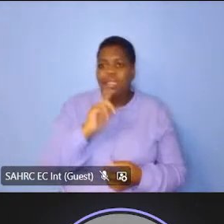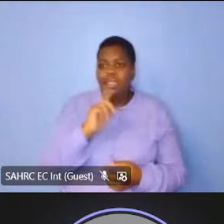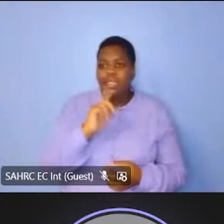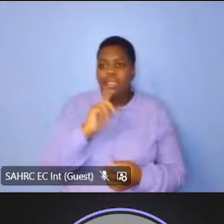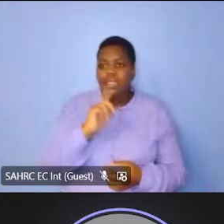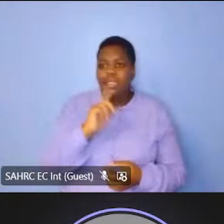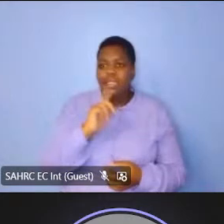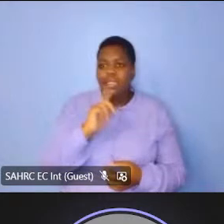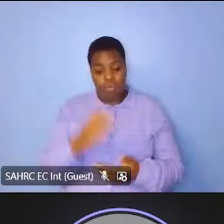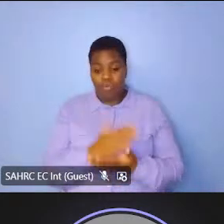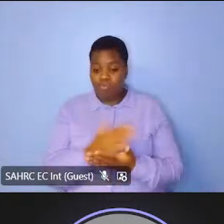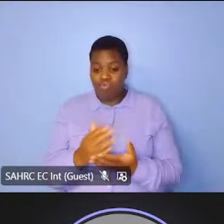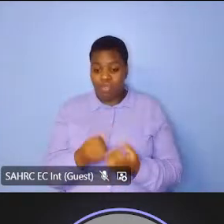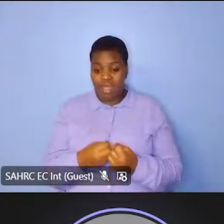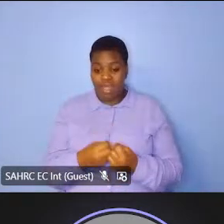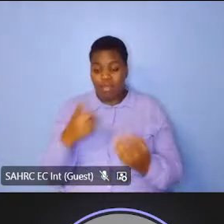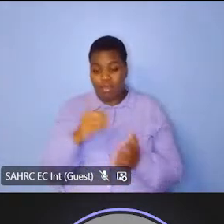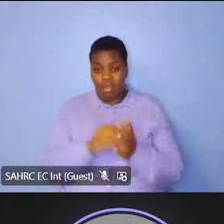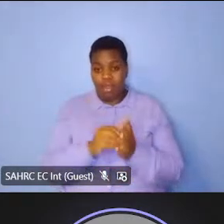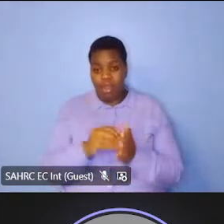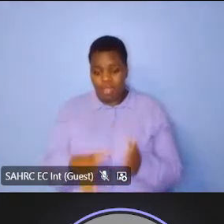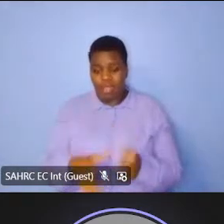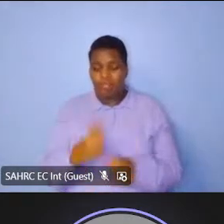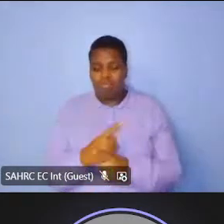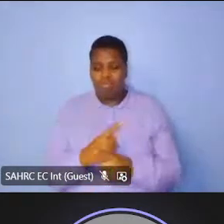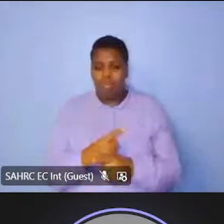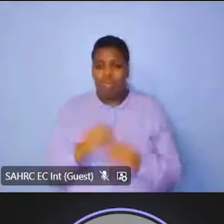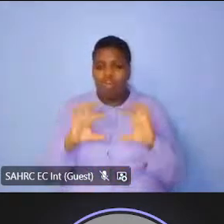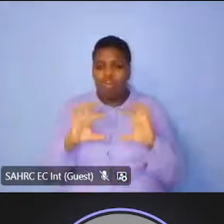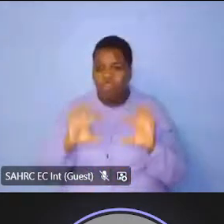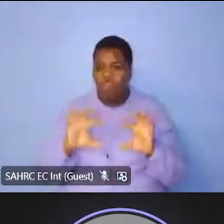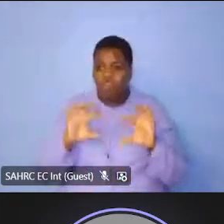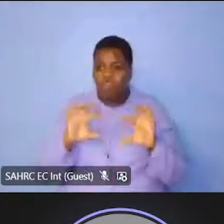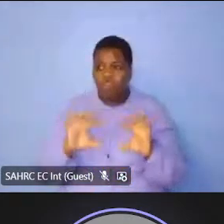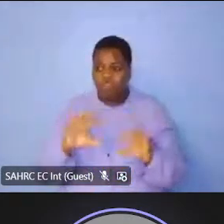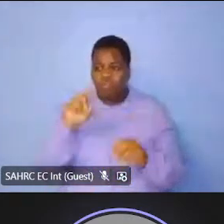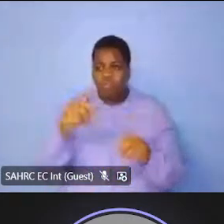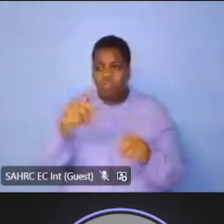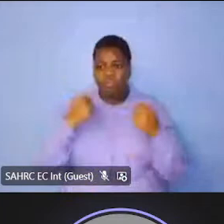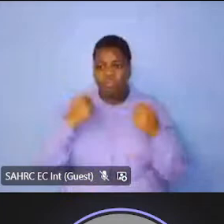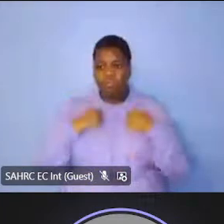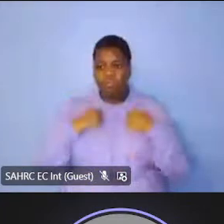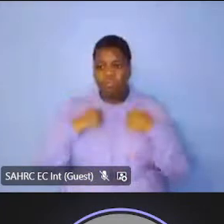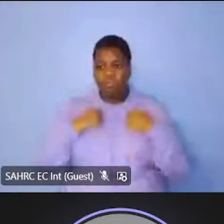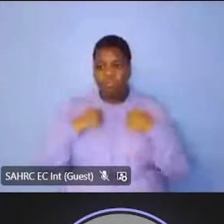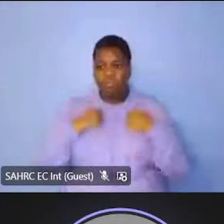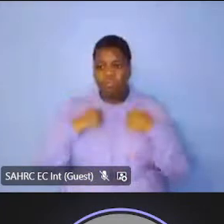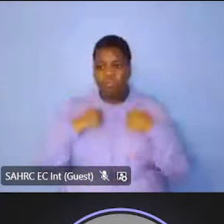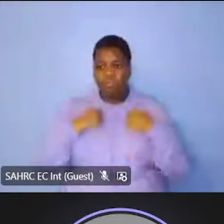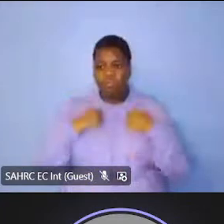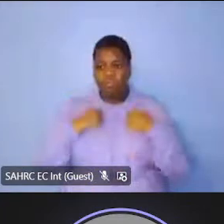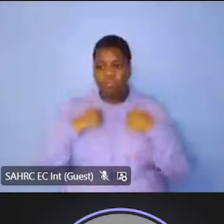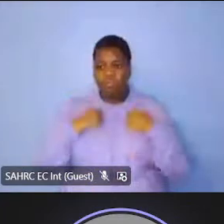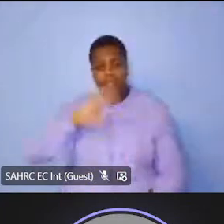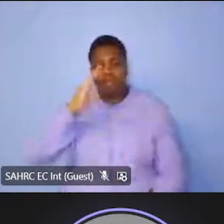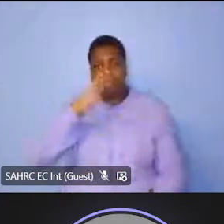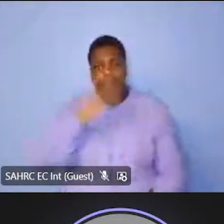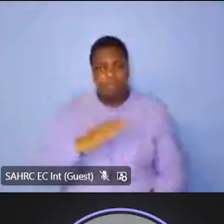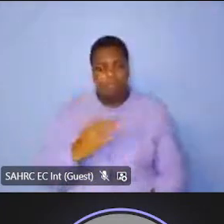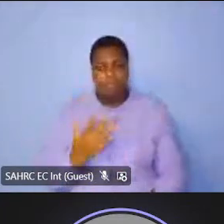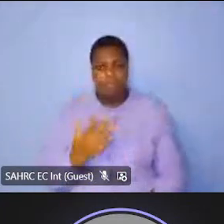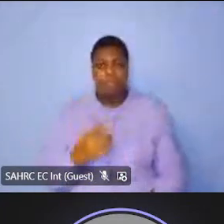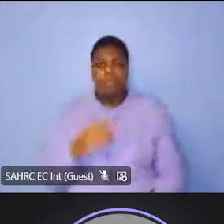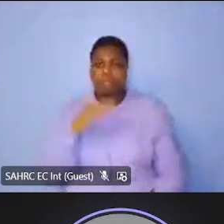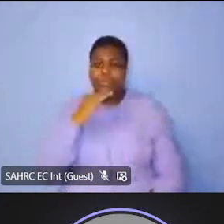to make a lot of these learners then be forced to wear uniforms which do not make them comfortable. And these are the